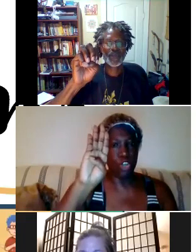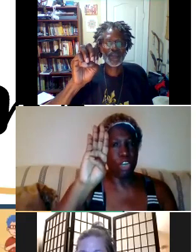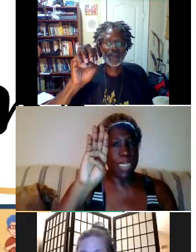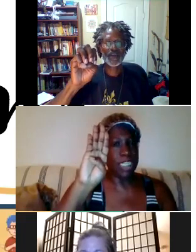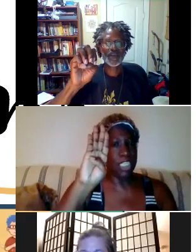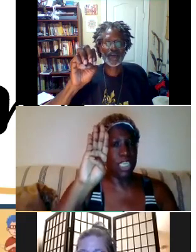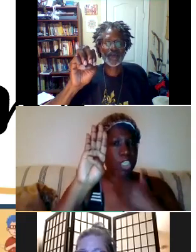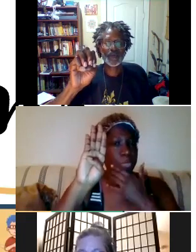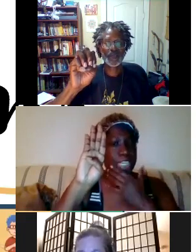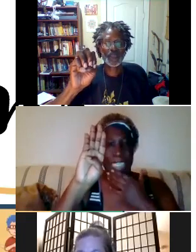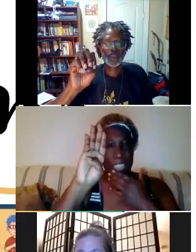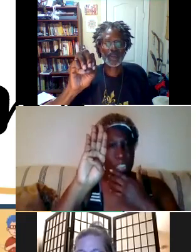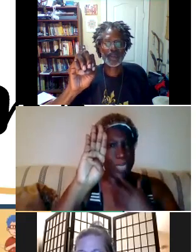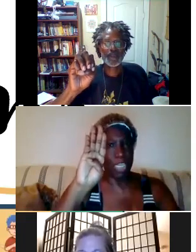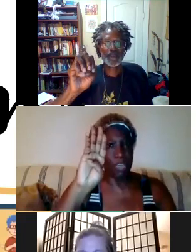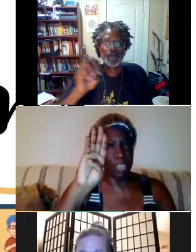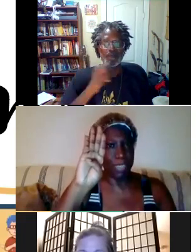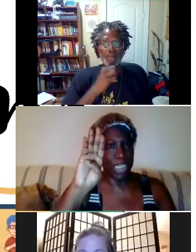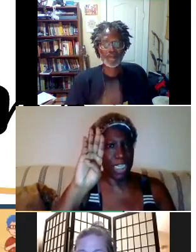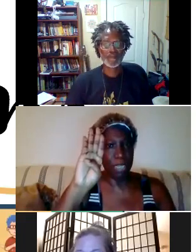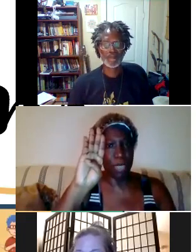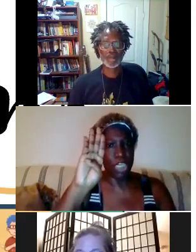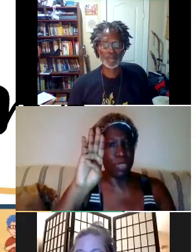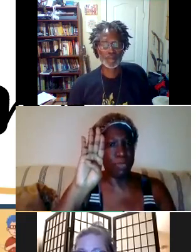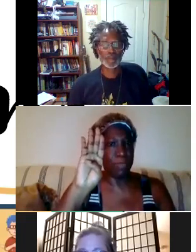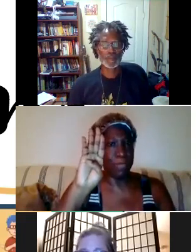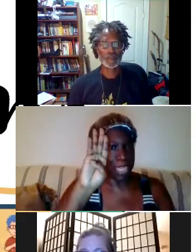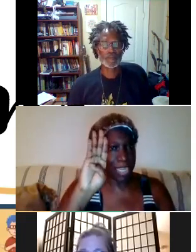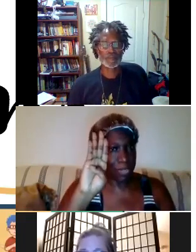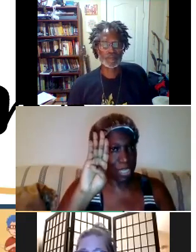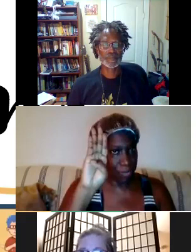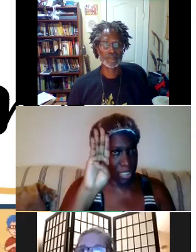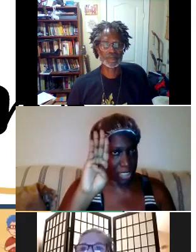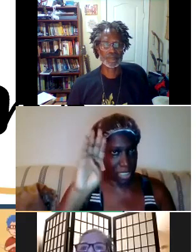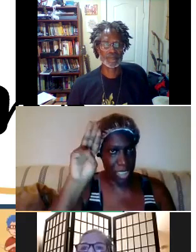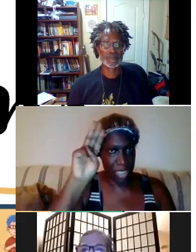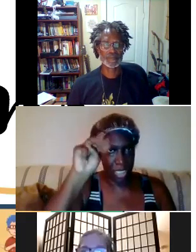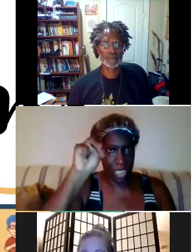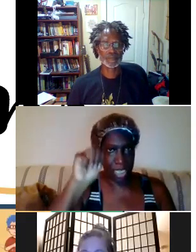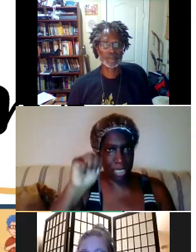The shorter months you would spell out completely. March would be spelled out. It's